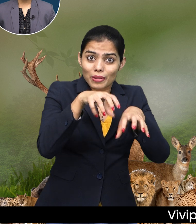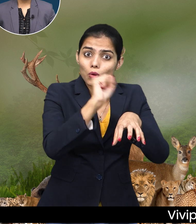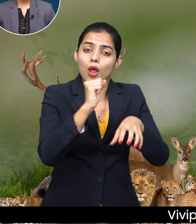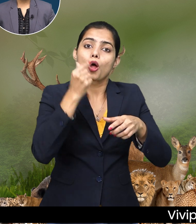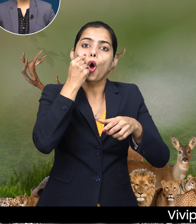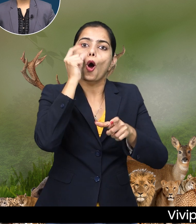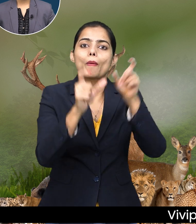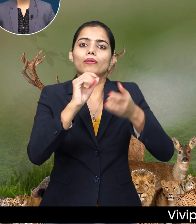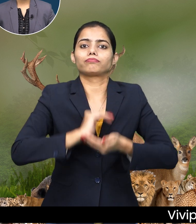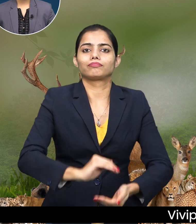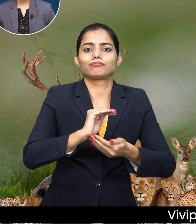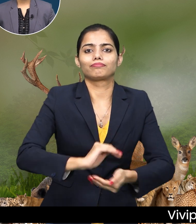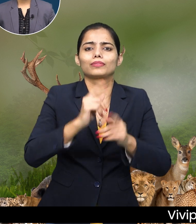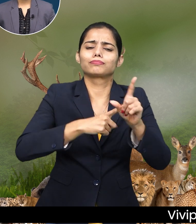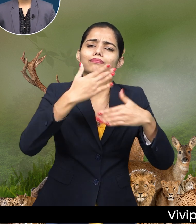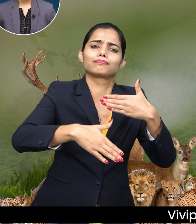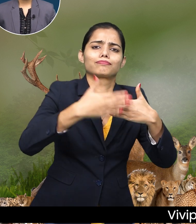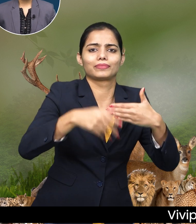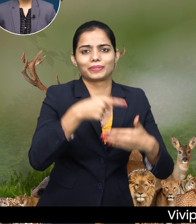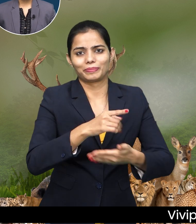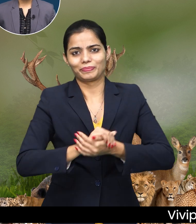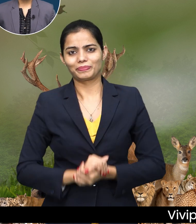viviparous animals.